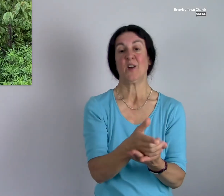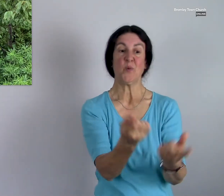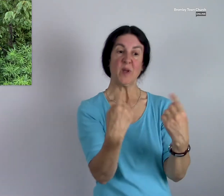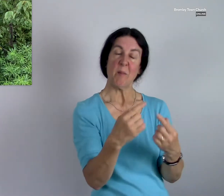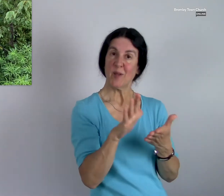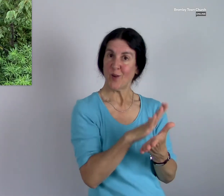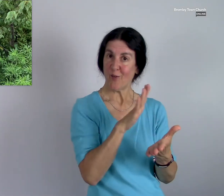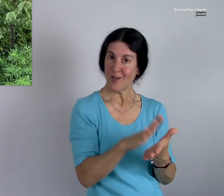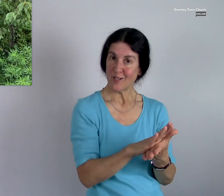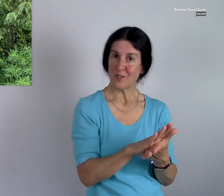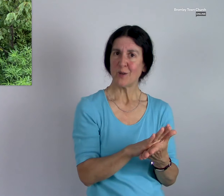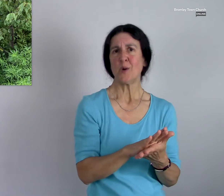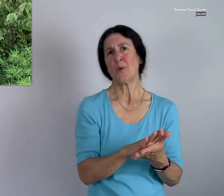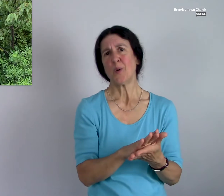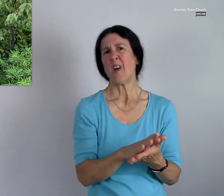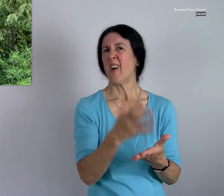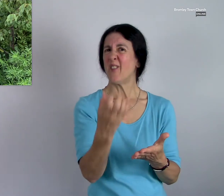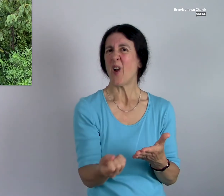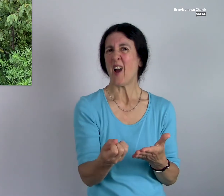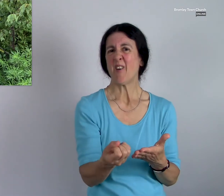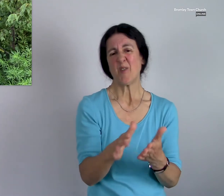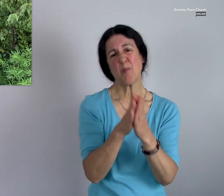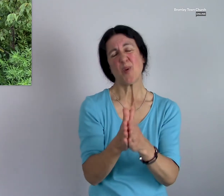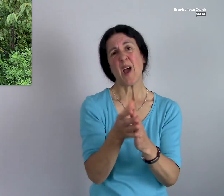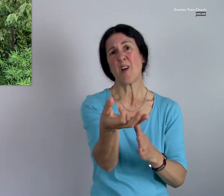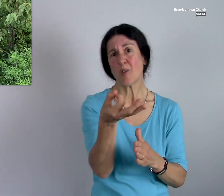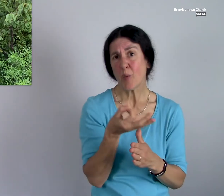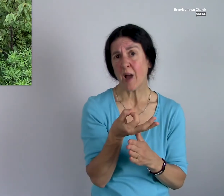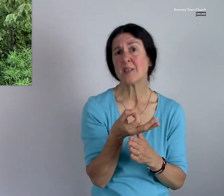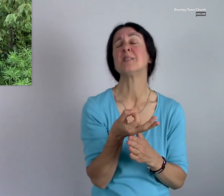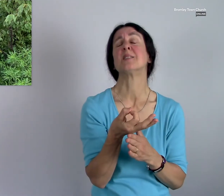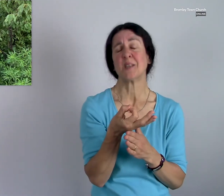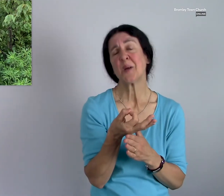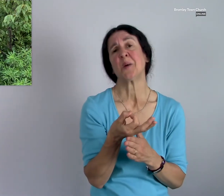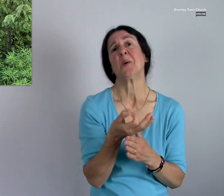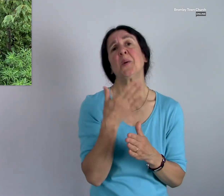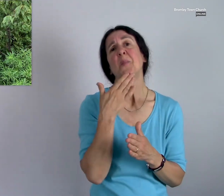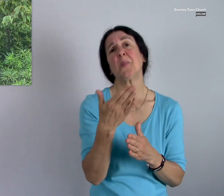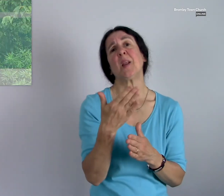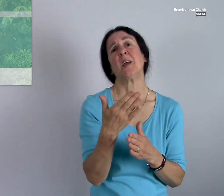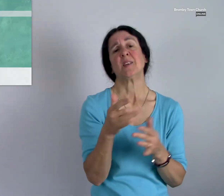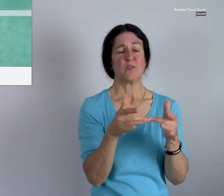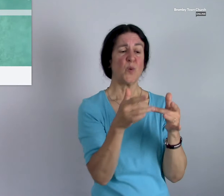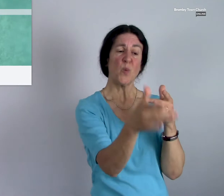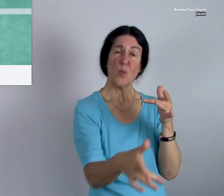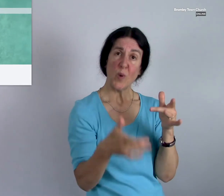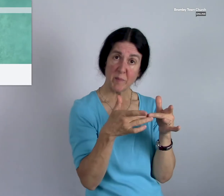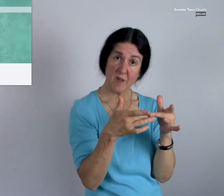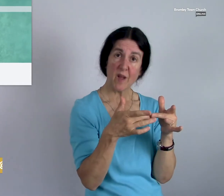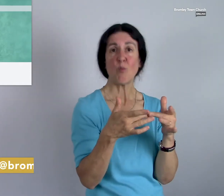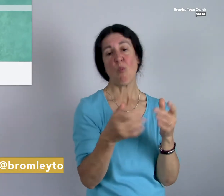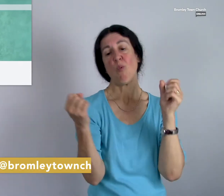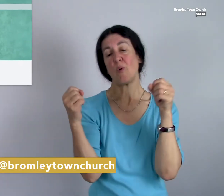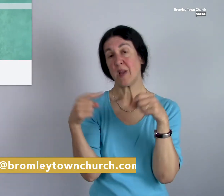there's something that you would like us to pray with you about, then please do so. There's a prayer request page on our website, or you can